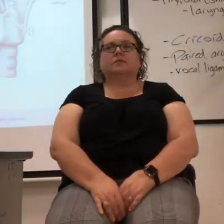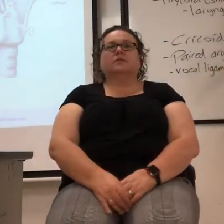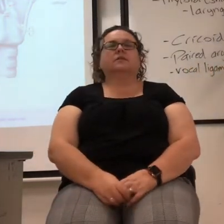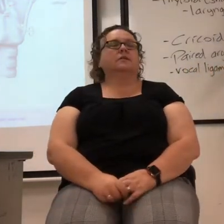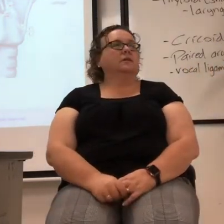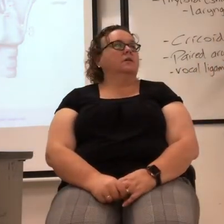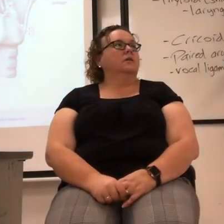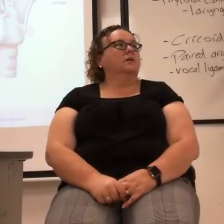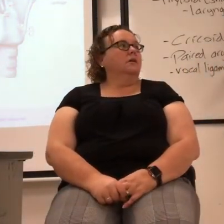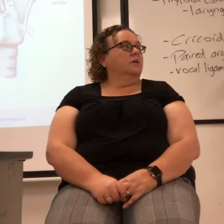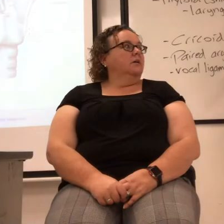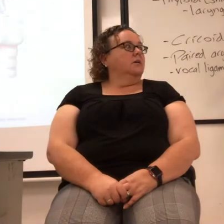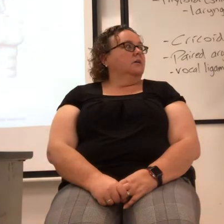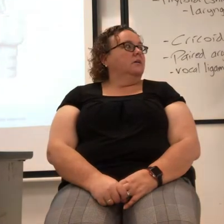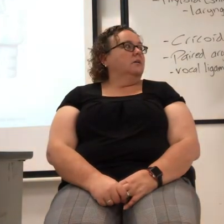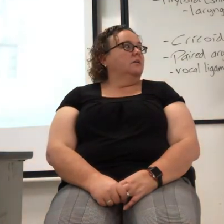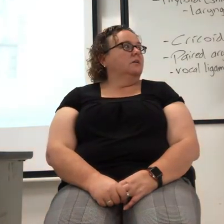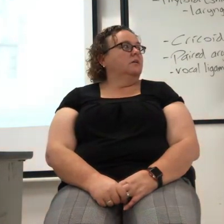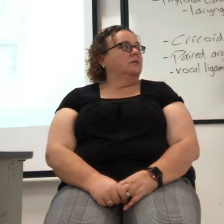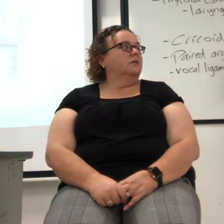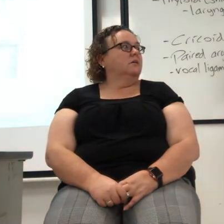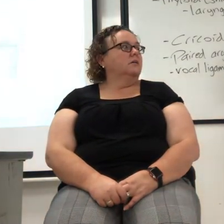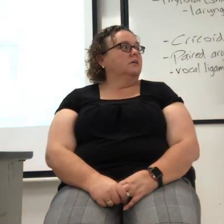Vocal ligaments